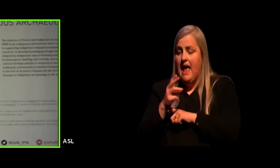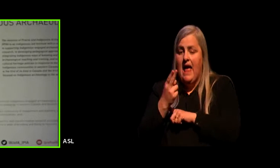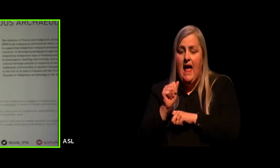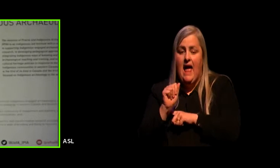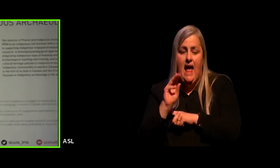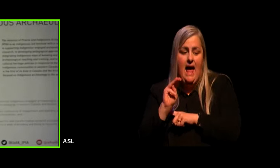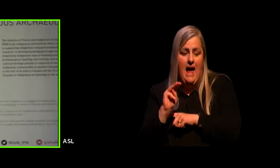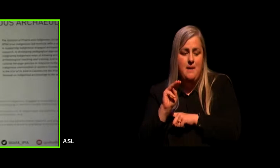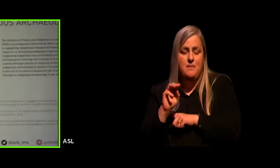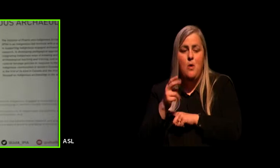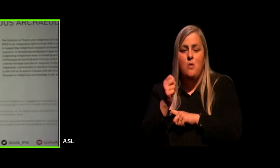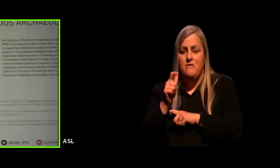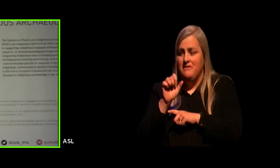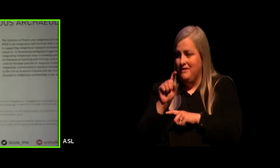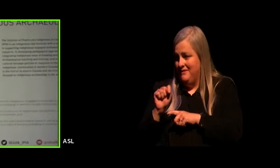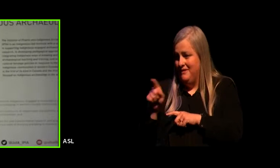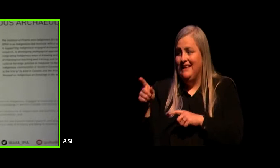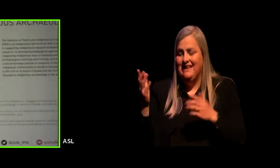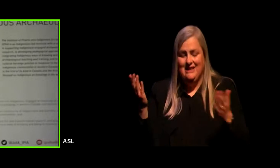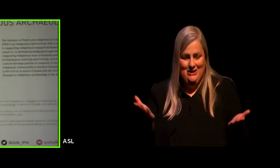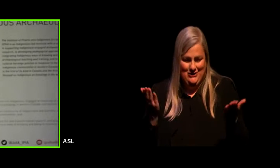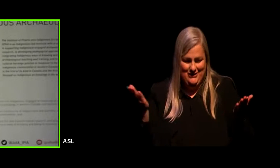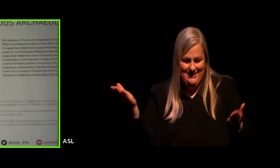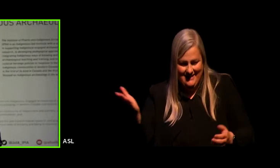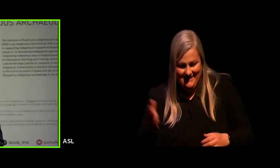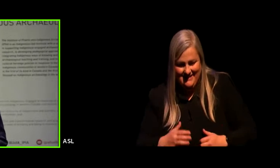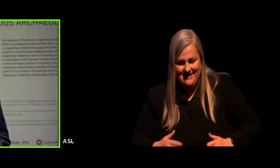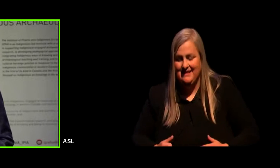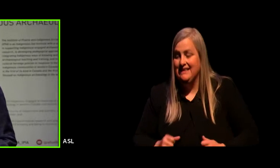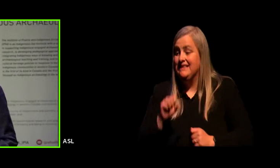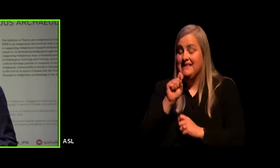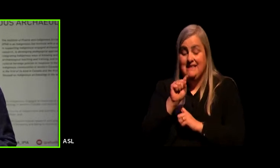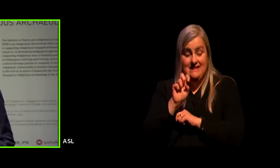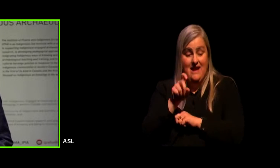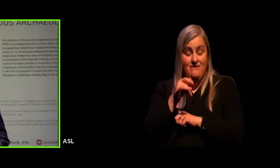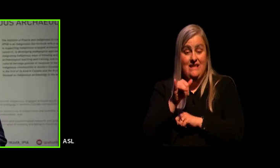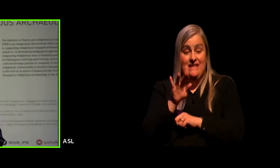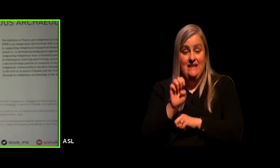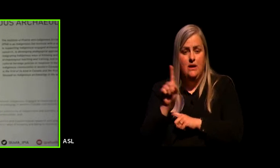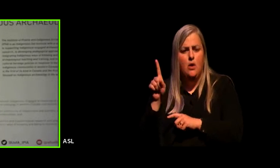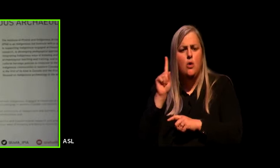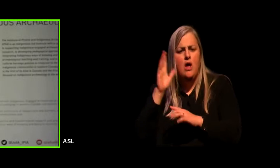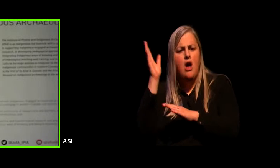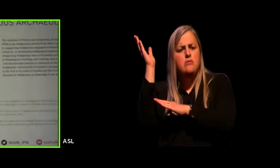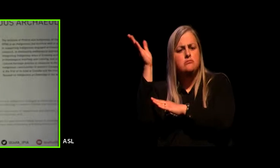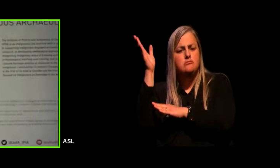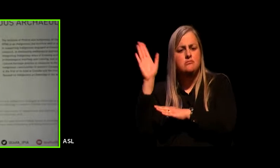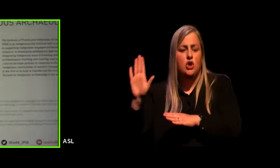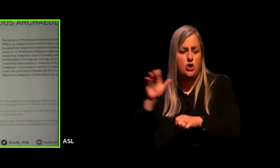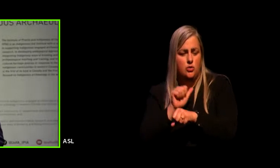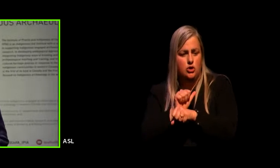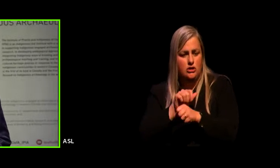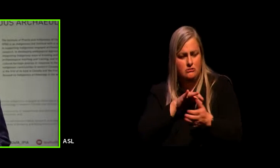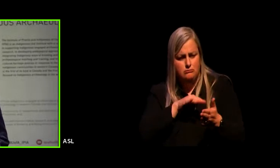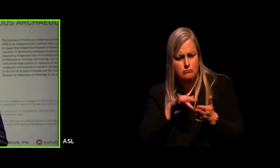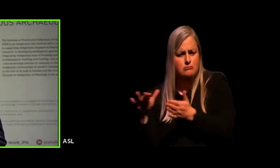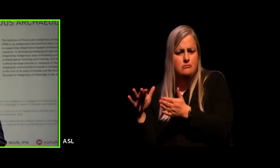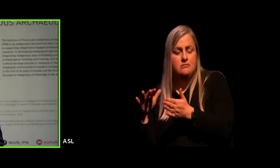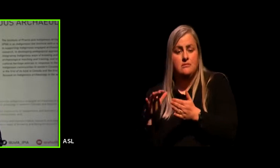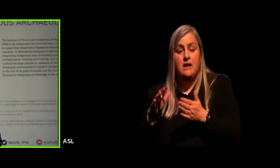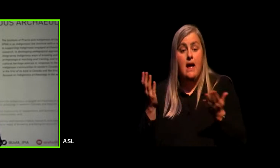Hamhoff. Stephanie, oh, there you are. And Stephanie will share her work that is focused on the ways archaeology